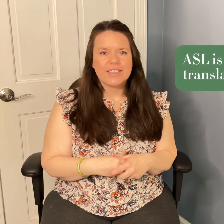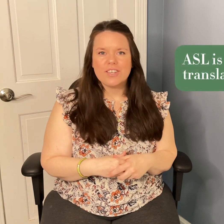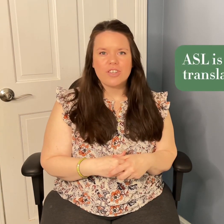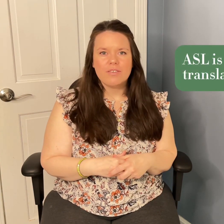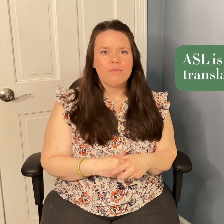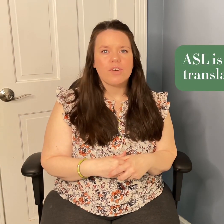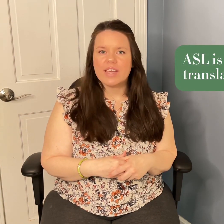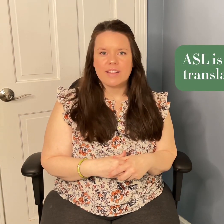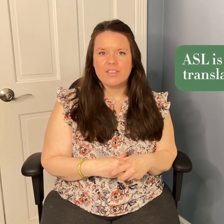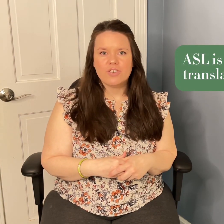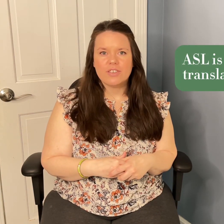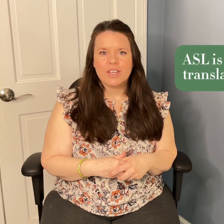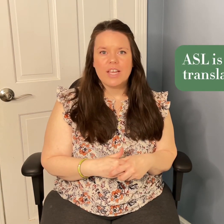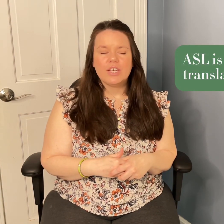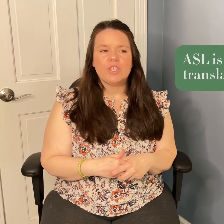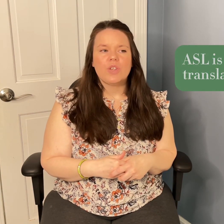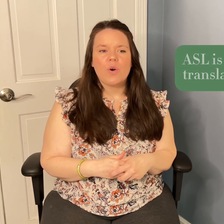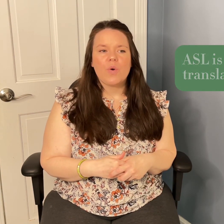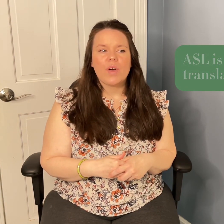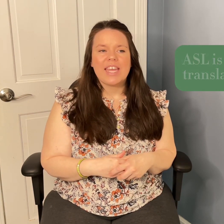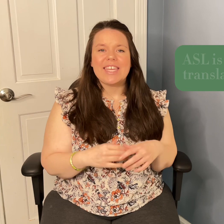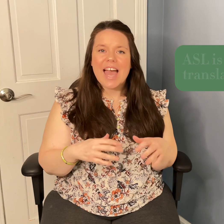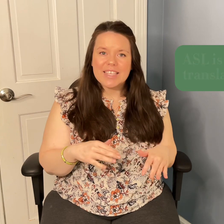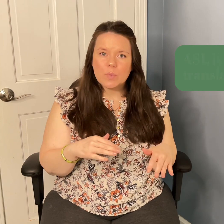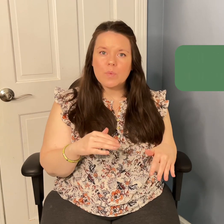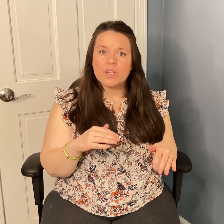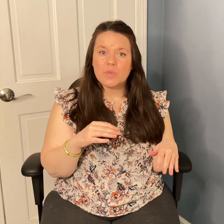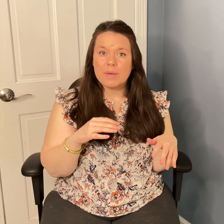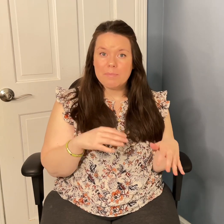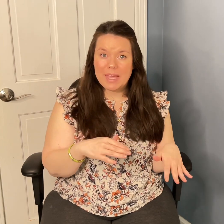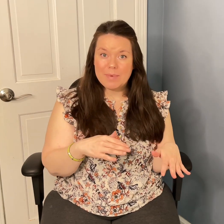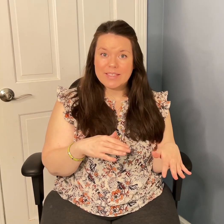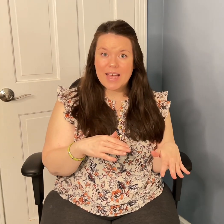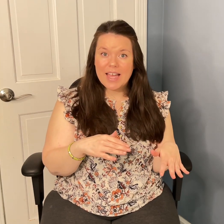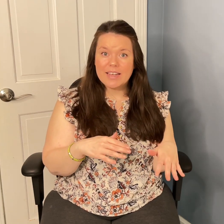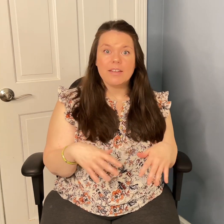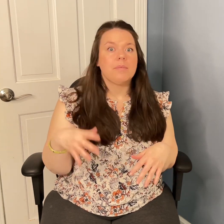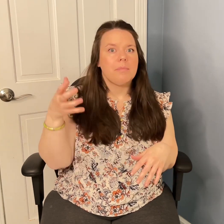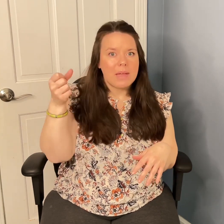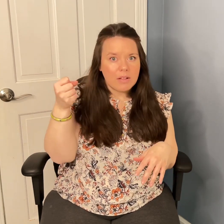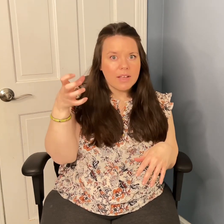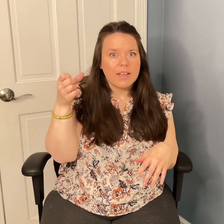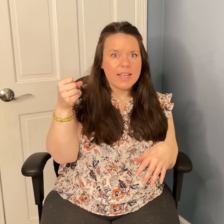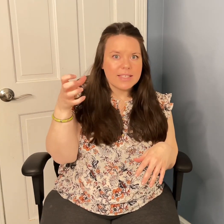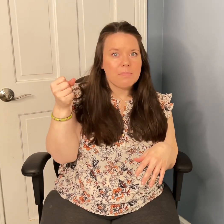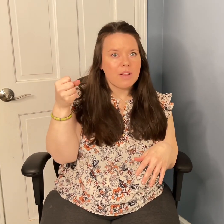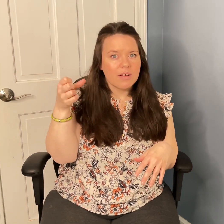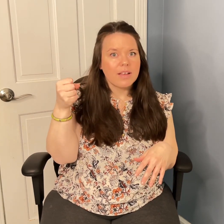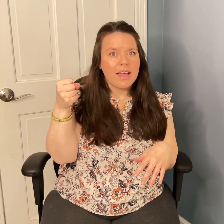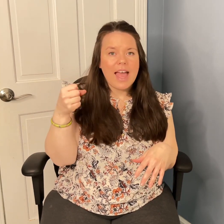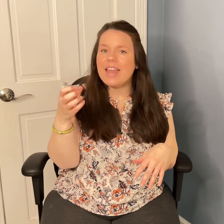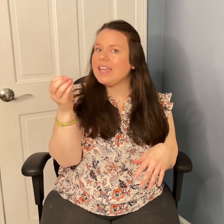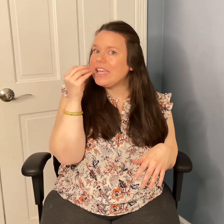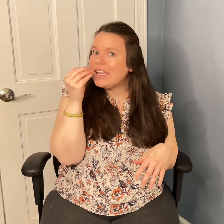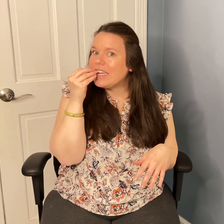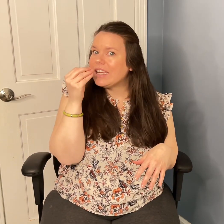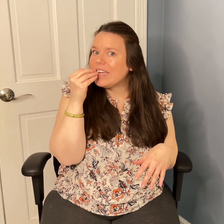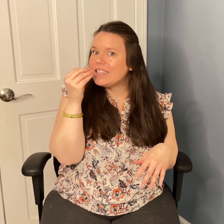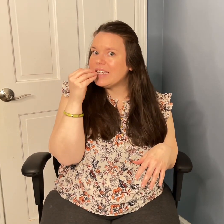translation for English. So yes, when we're doing baby sign, milk is milk and eating is